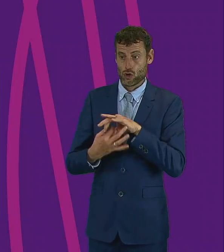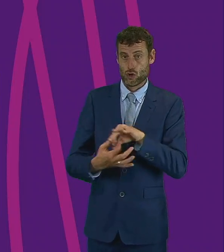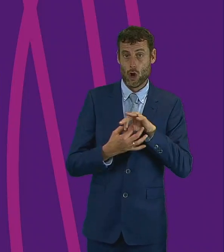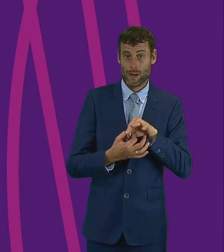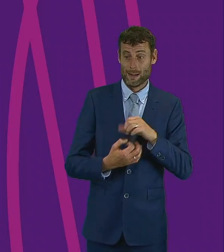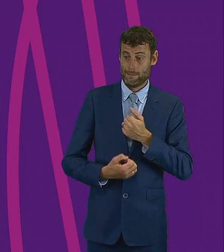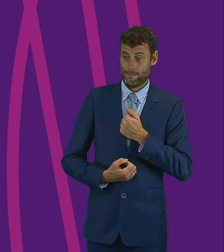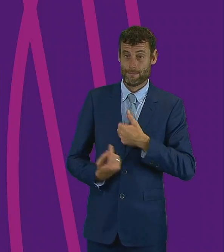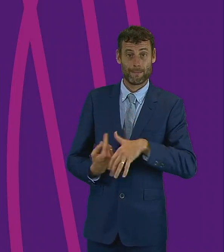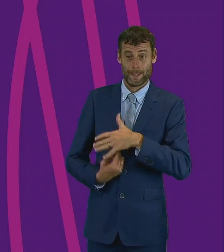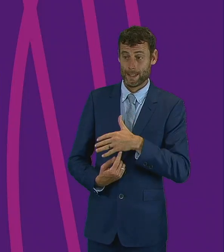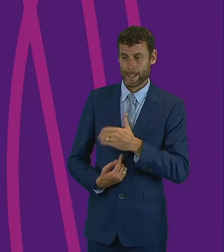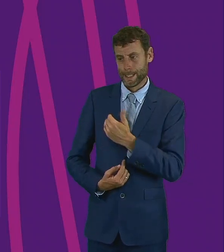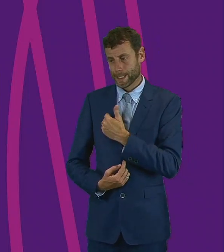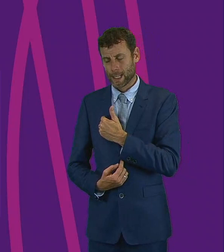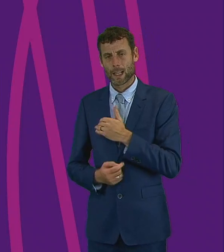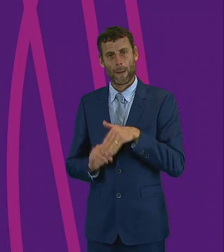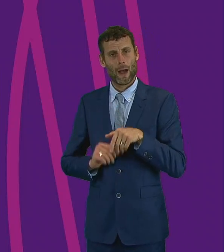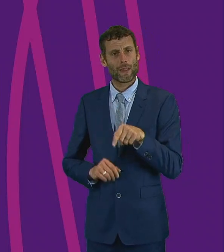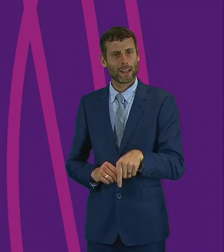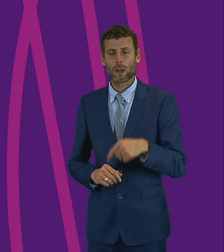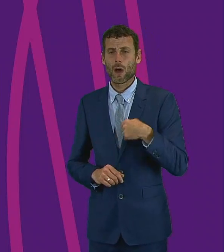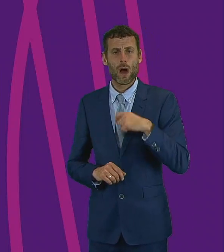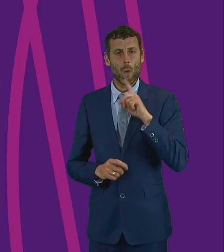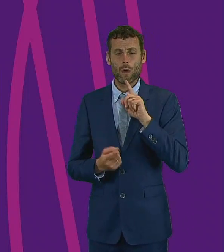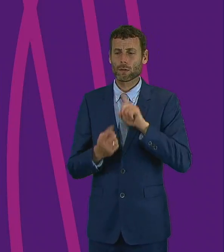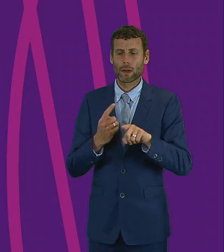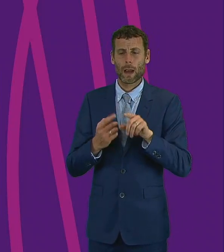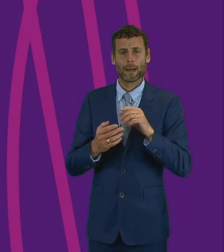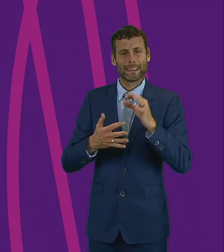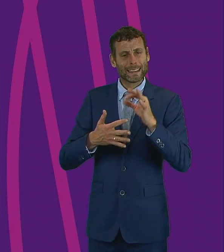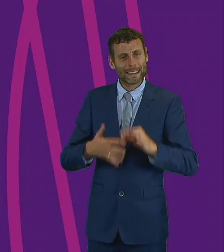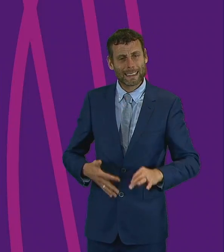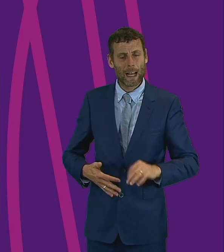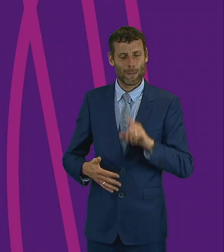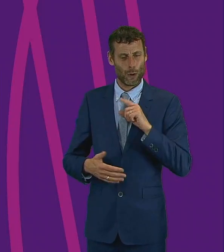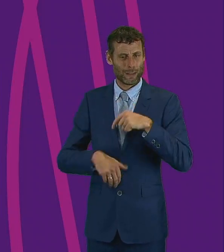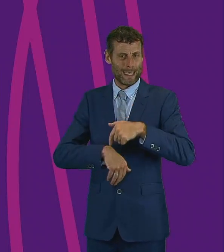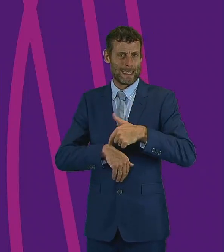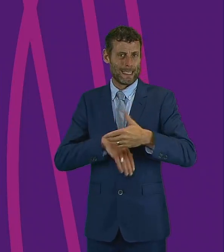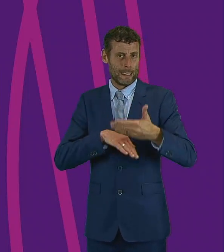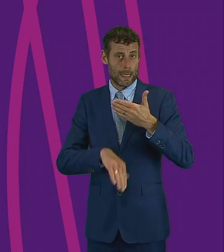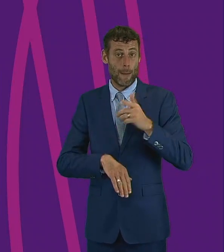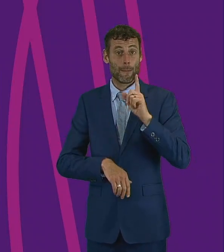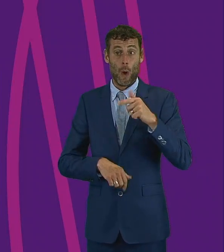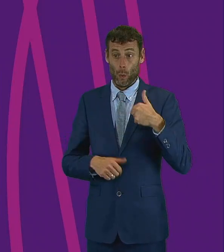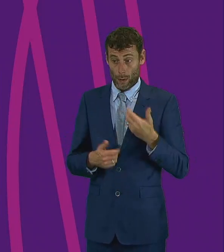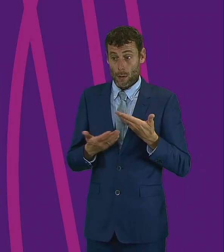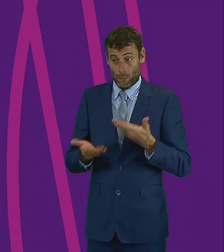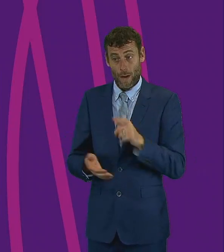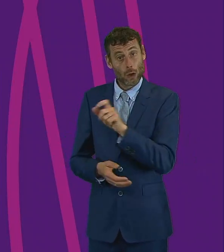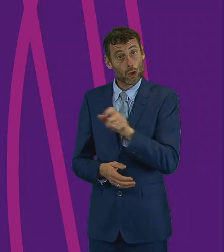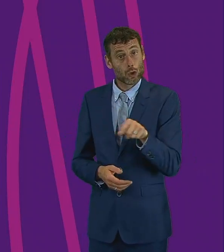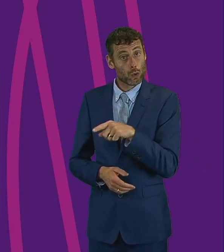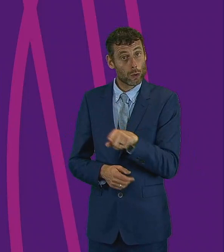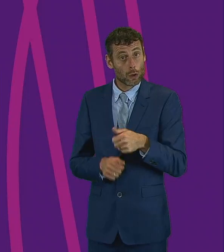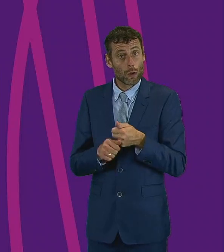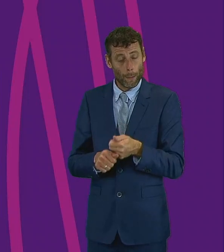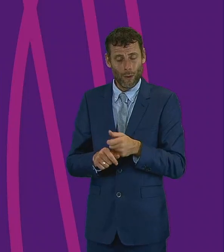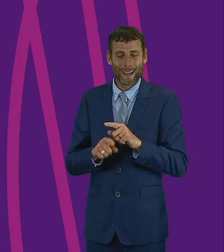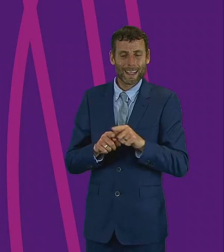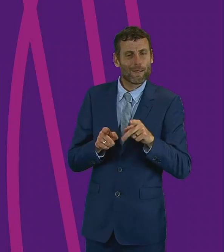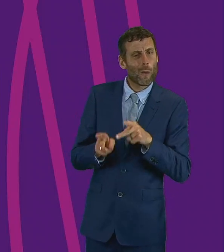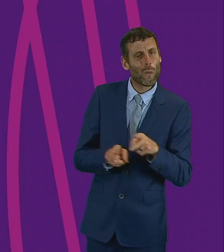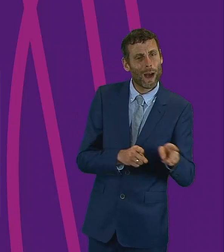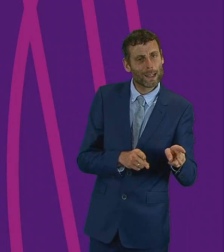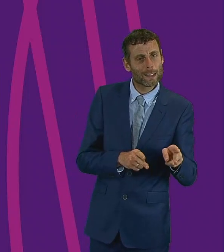it. I'm not going to cover all the detail in the interest of time, but we provide support for student paramedics in a range of different ways.